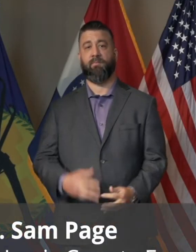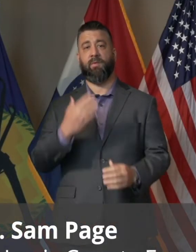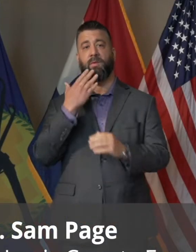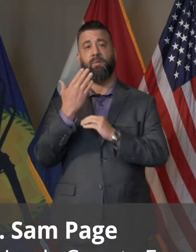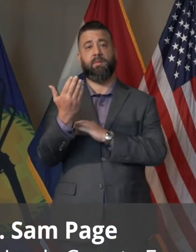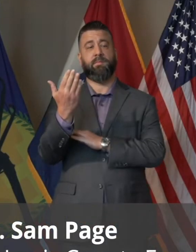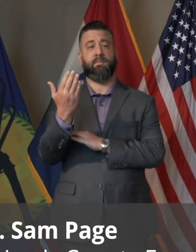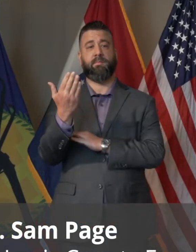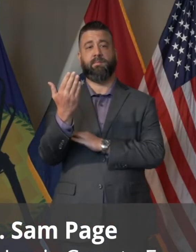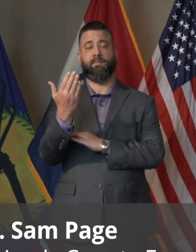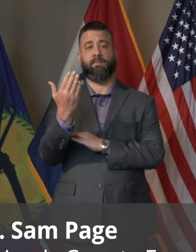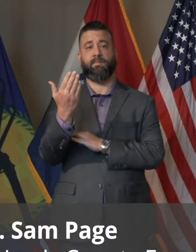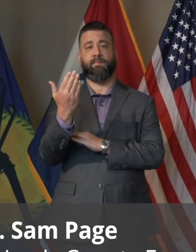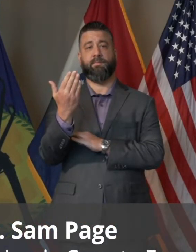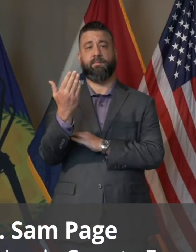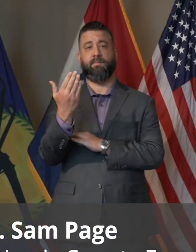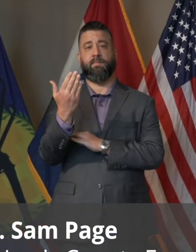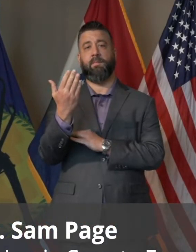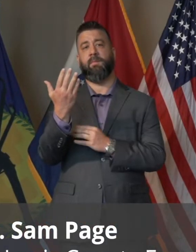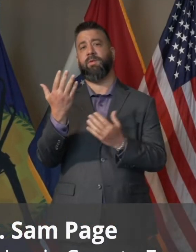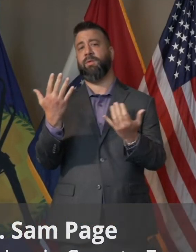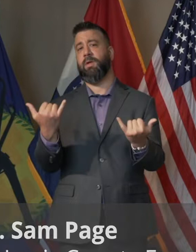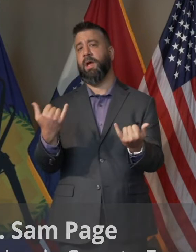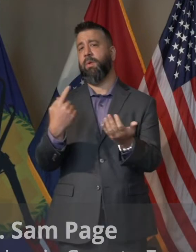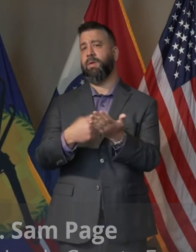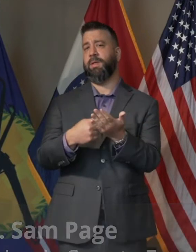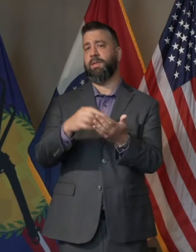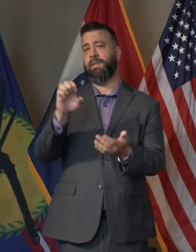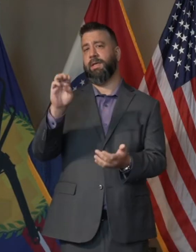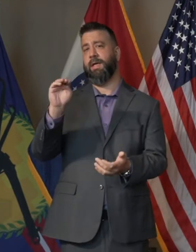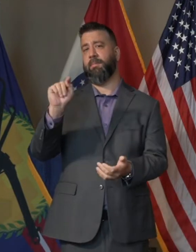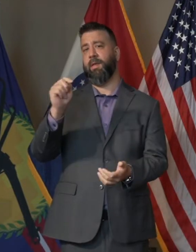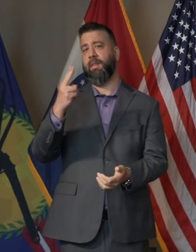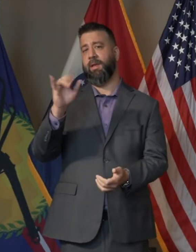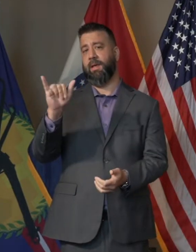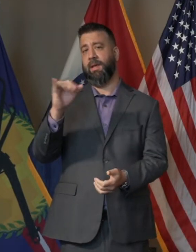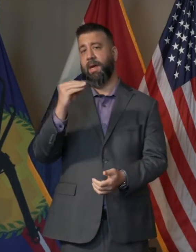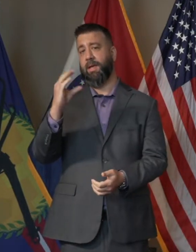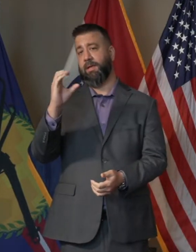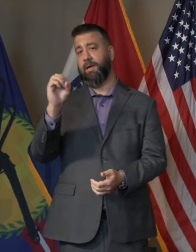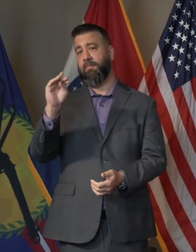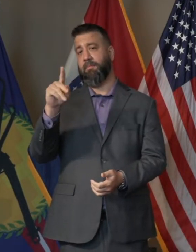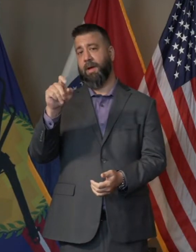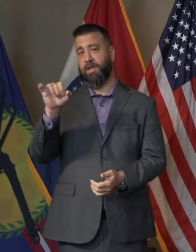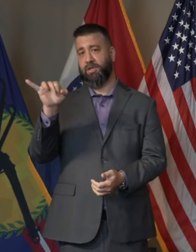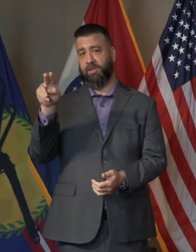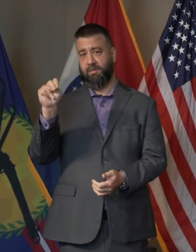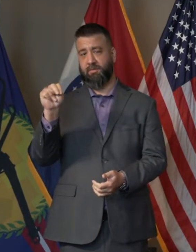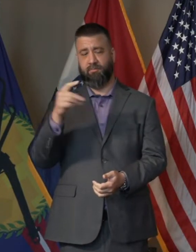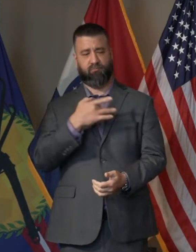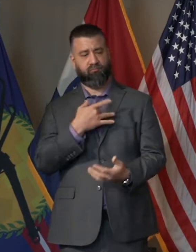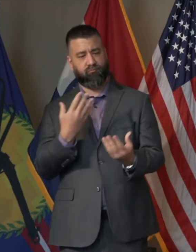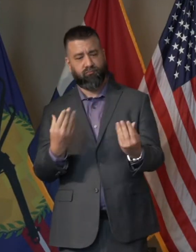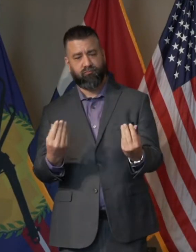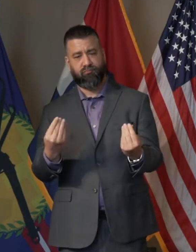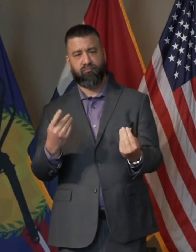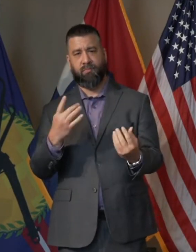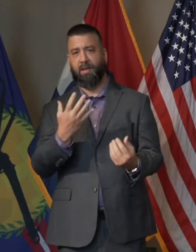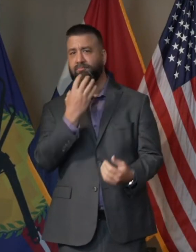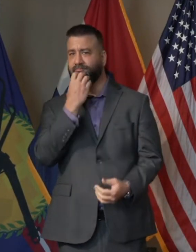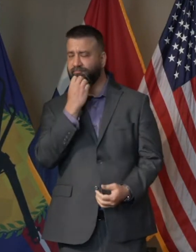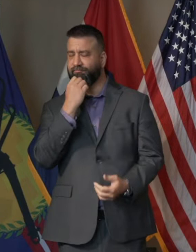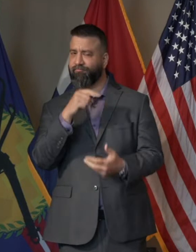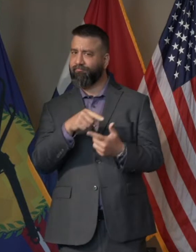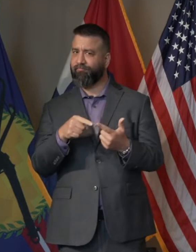Good morning. I want to talk about empathy and compassion and the crucial need for them. They